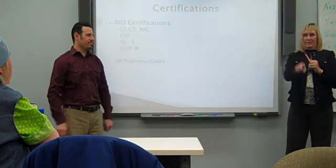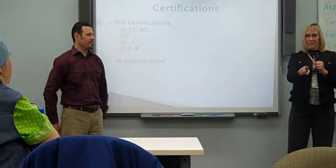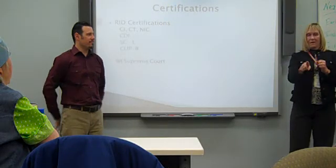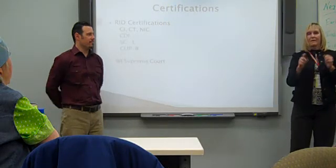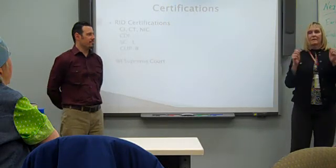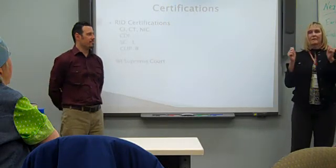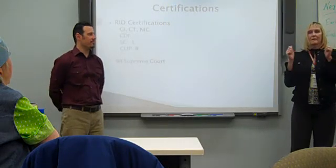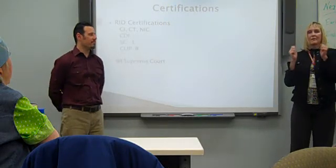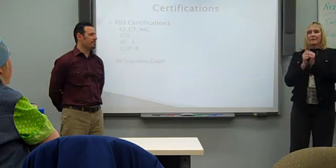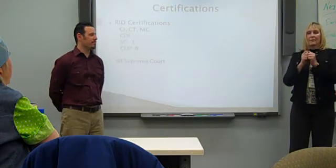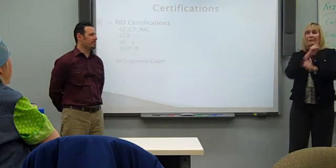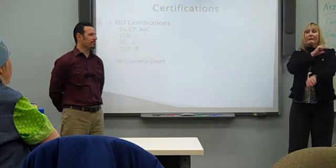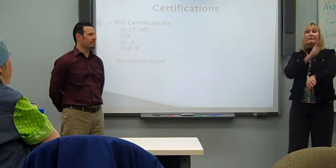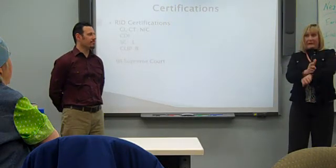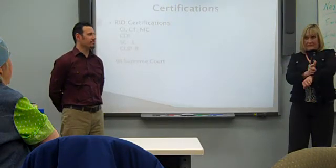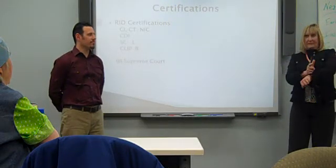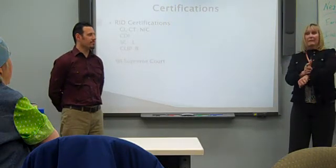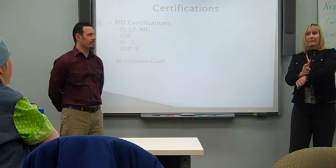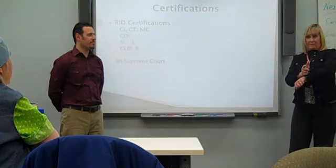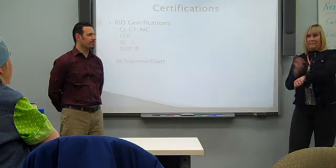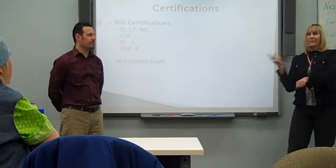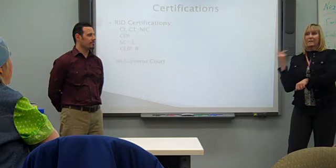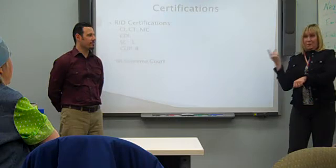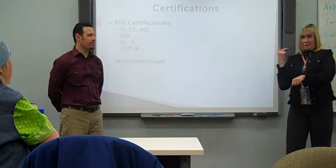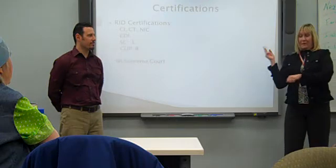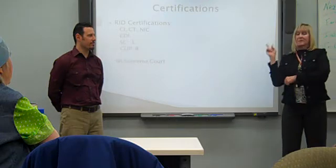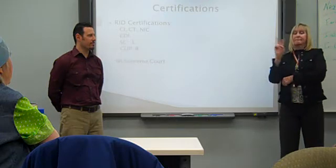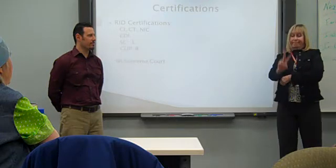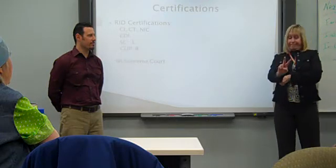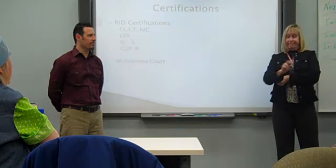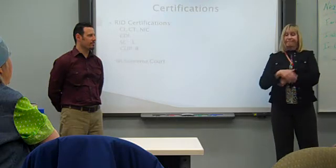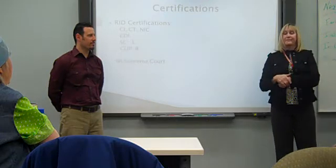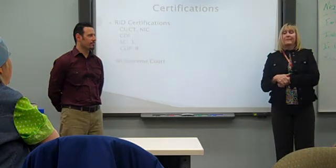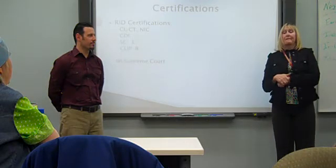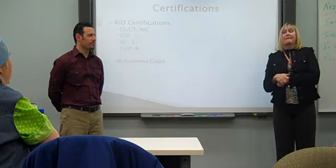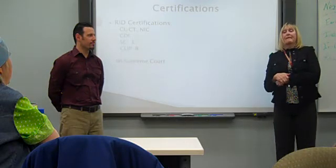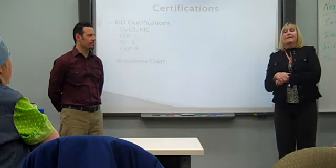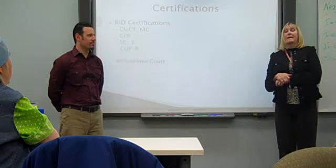I was the last person to get involved. I was with Lisa Perry.